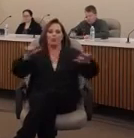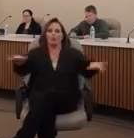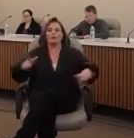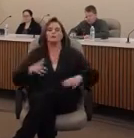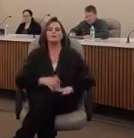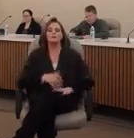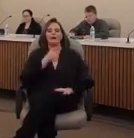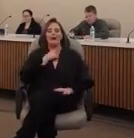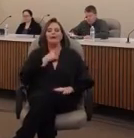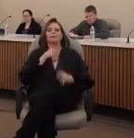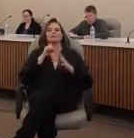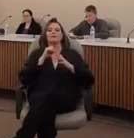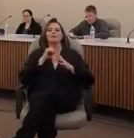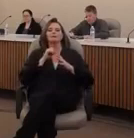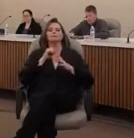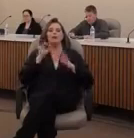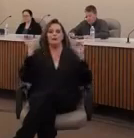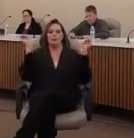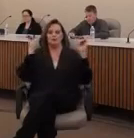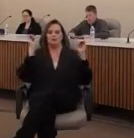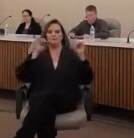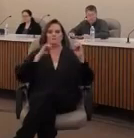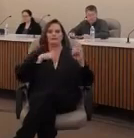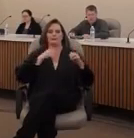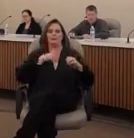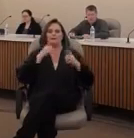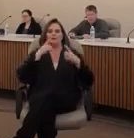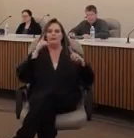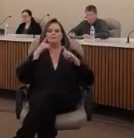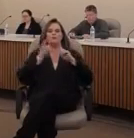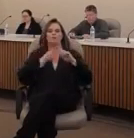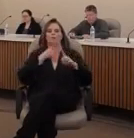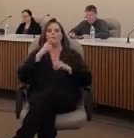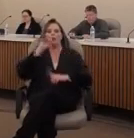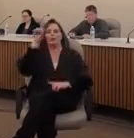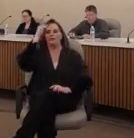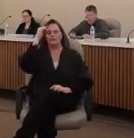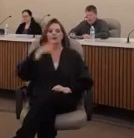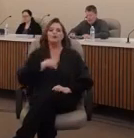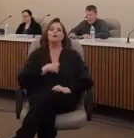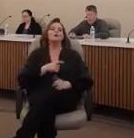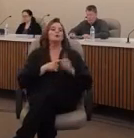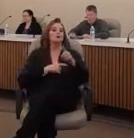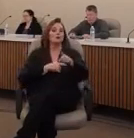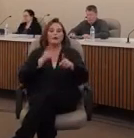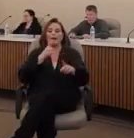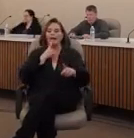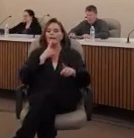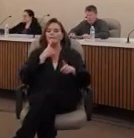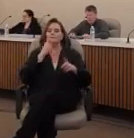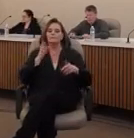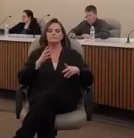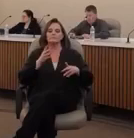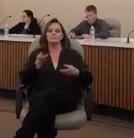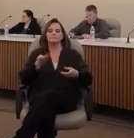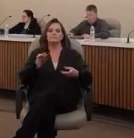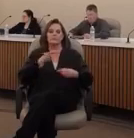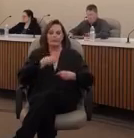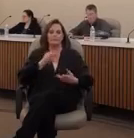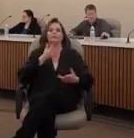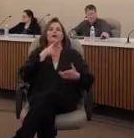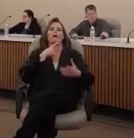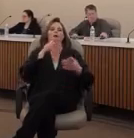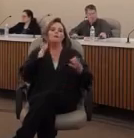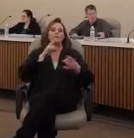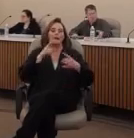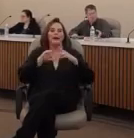emergency declared by the governor. You have the ability to provide feedback both through Facebook and